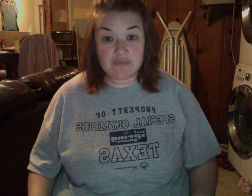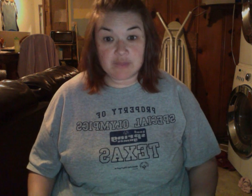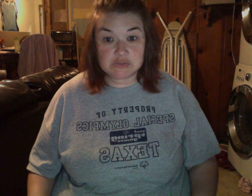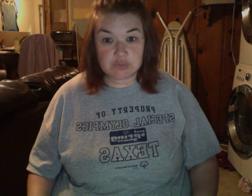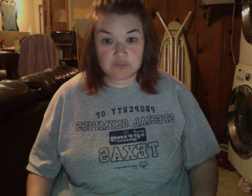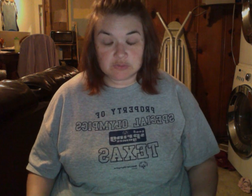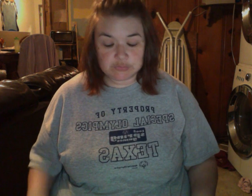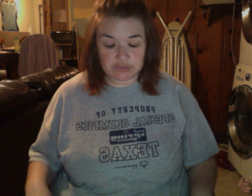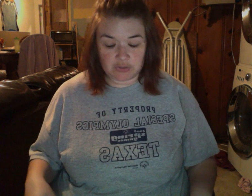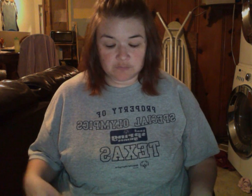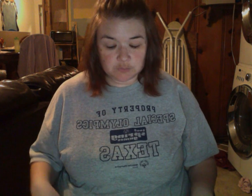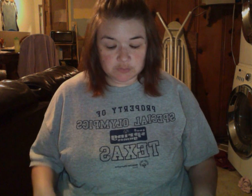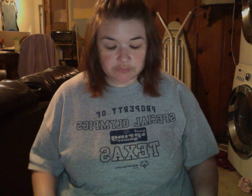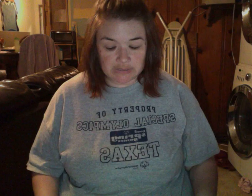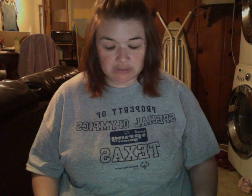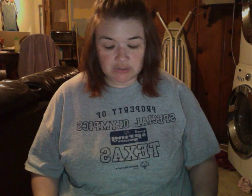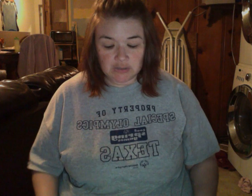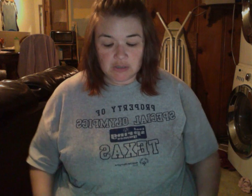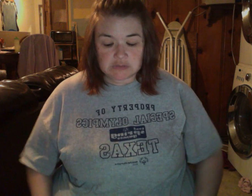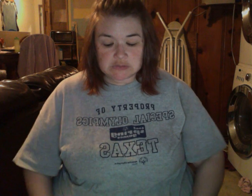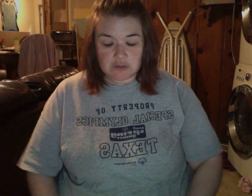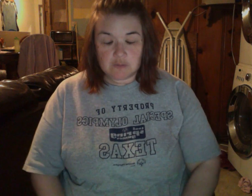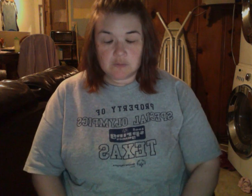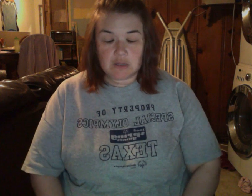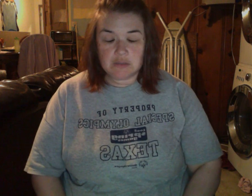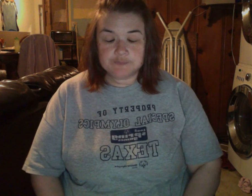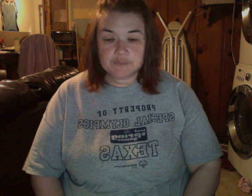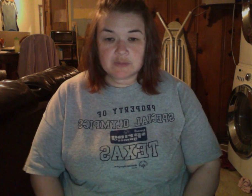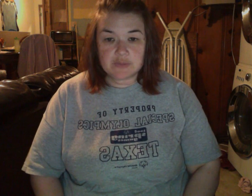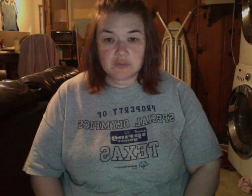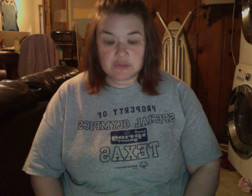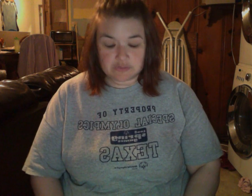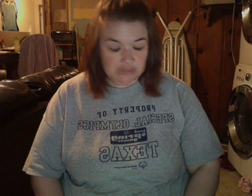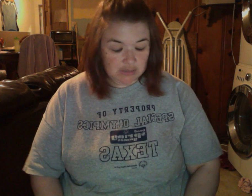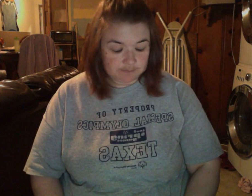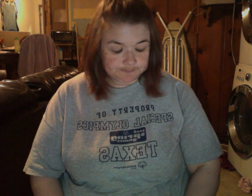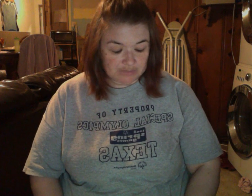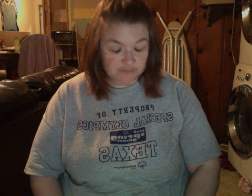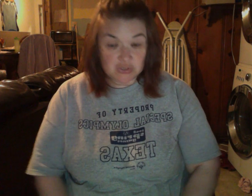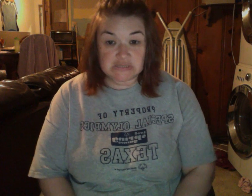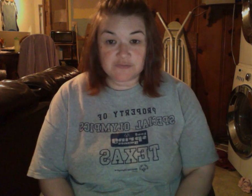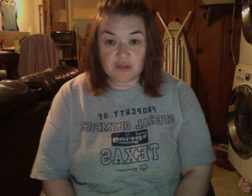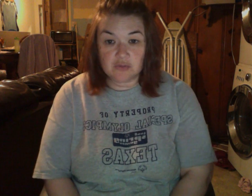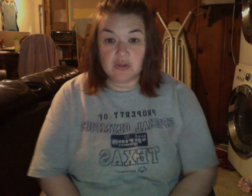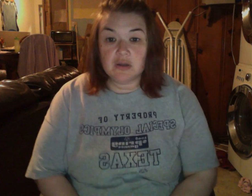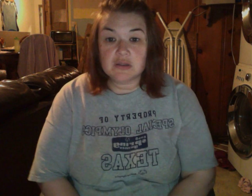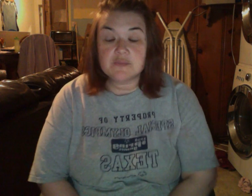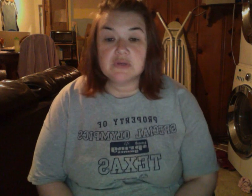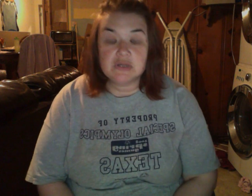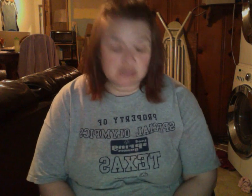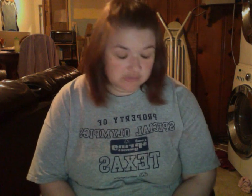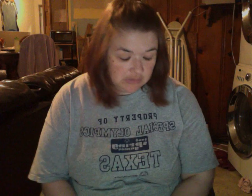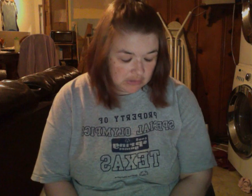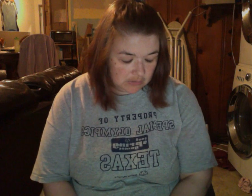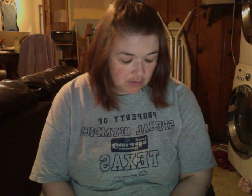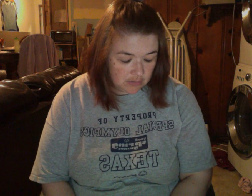about 12 words we're going to go over real quick, so bear with me. If you need to follow along in the book, then